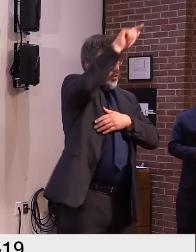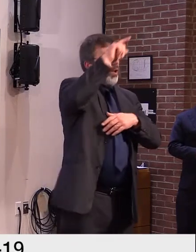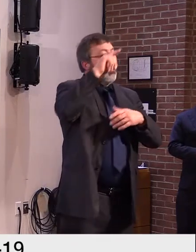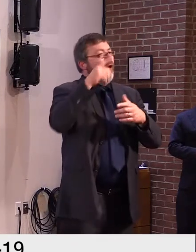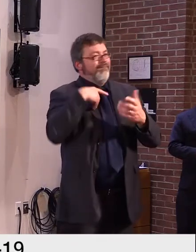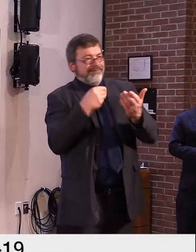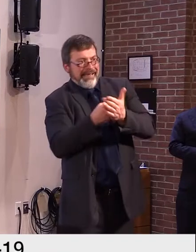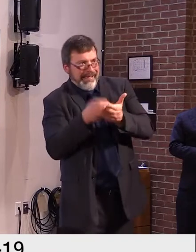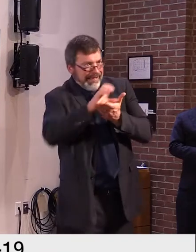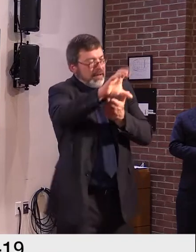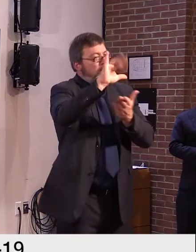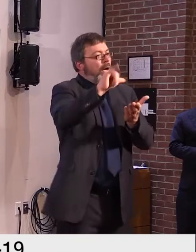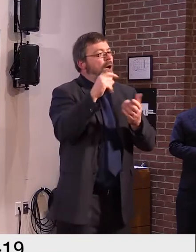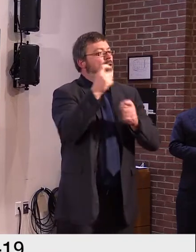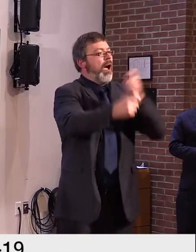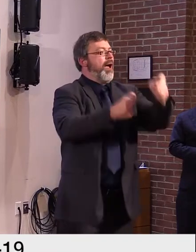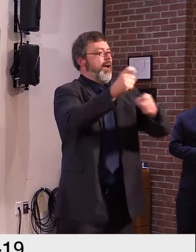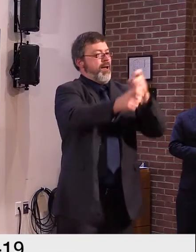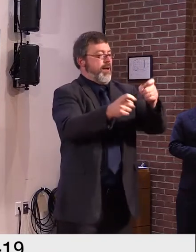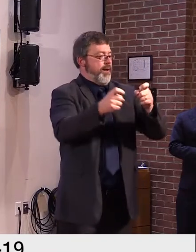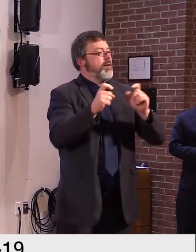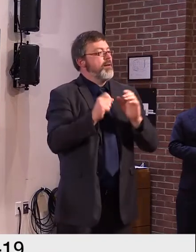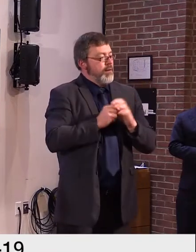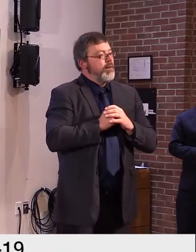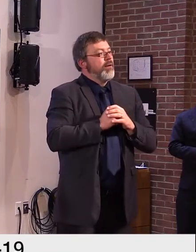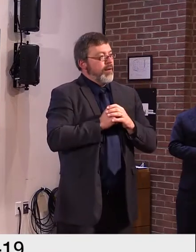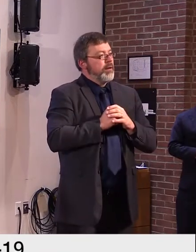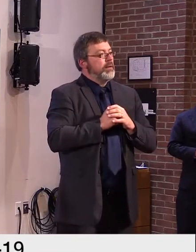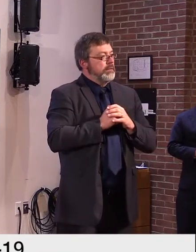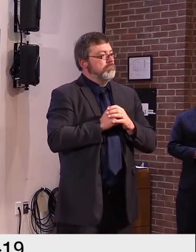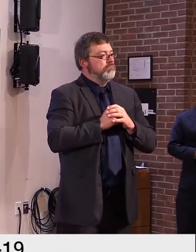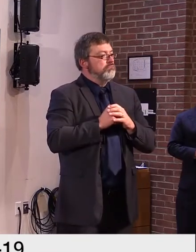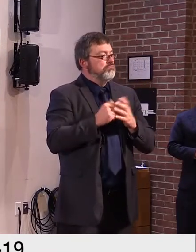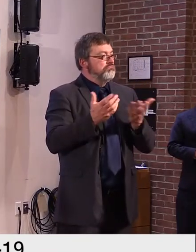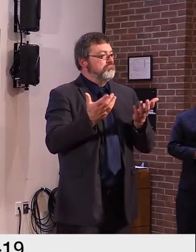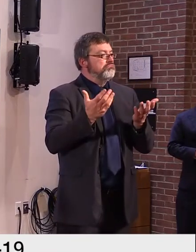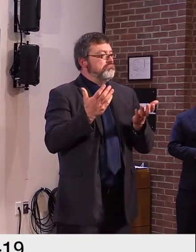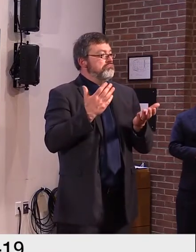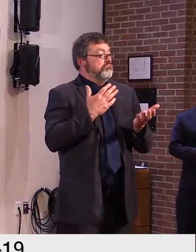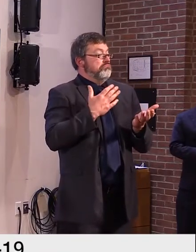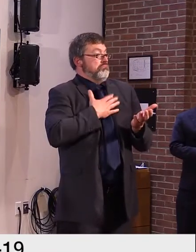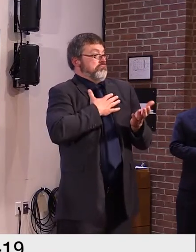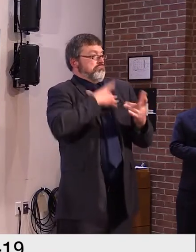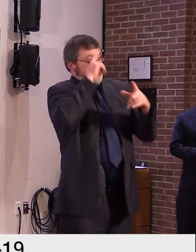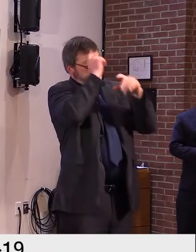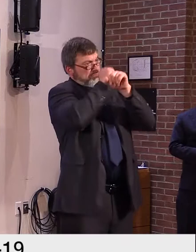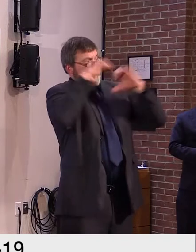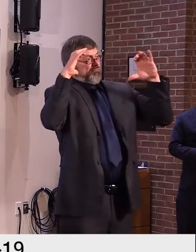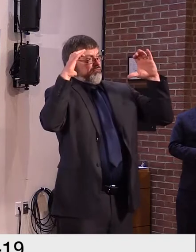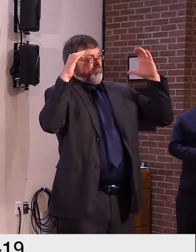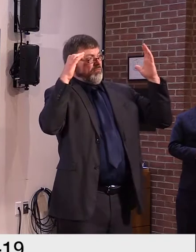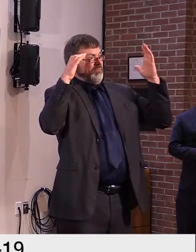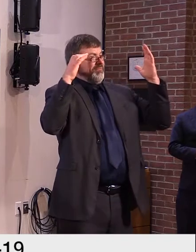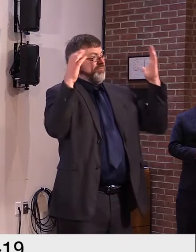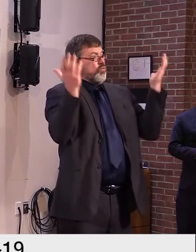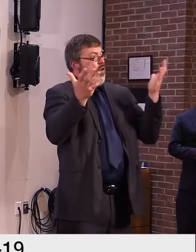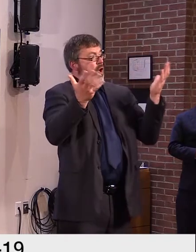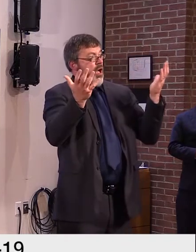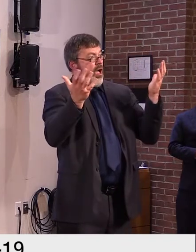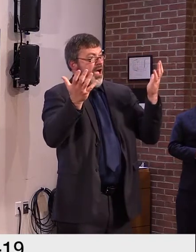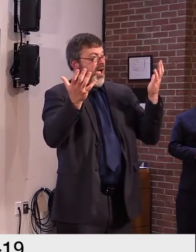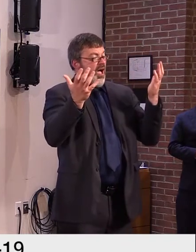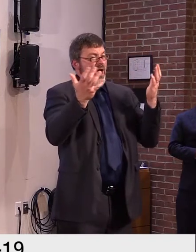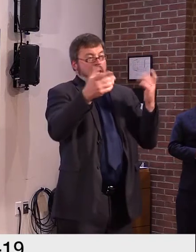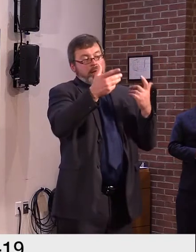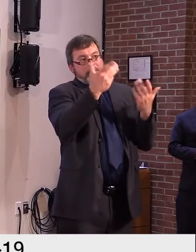there have been other wait times, but to my knowledge, there's nothing over 10 minutes in terms of a wait time. So